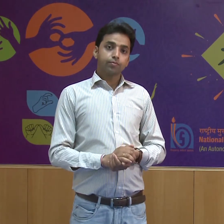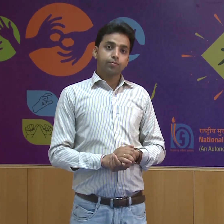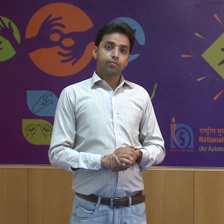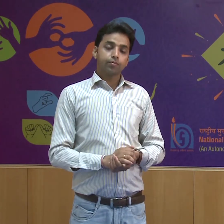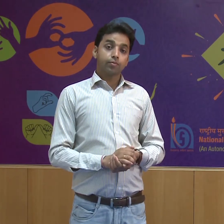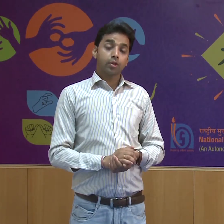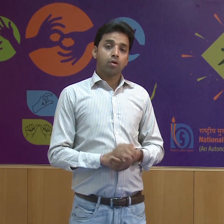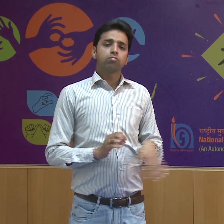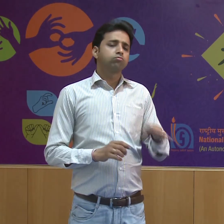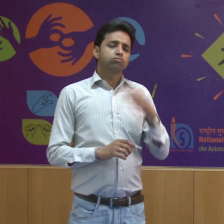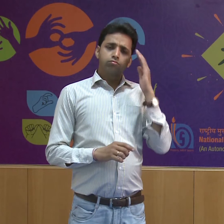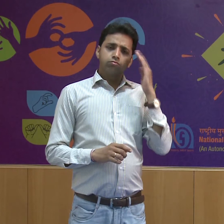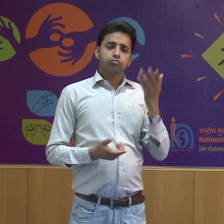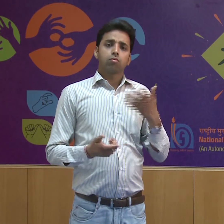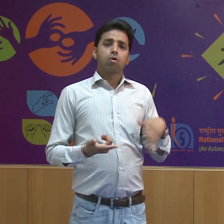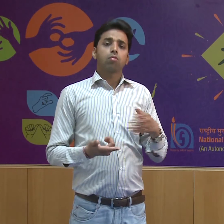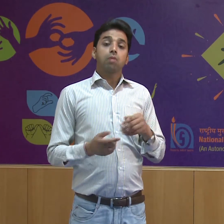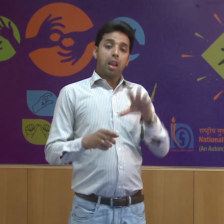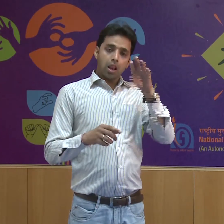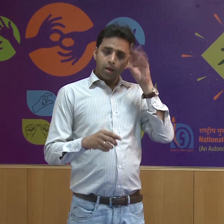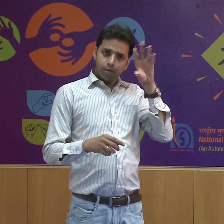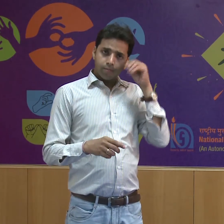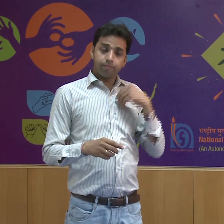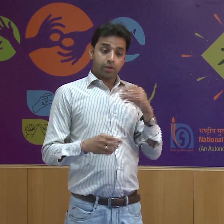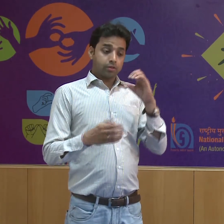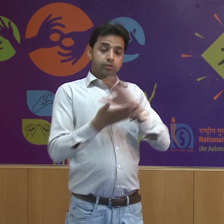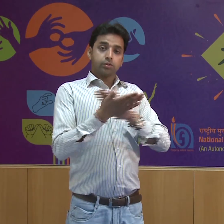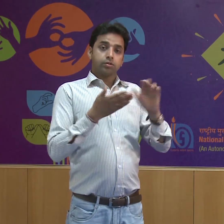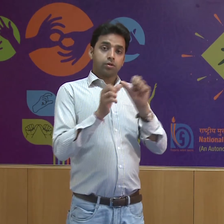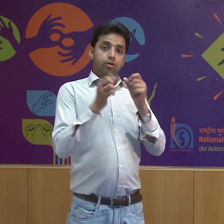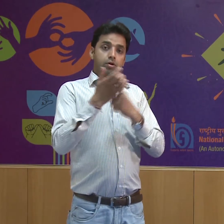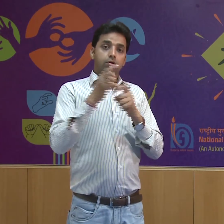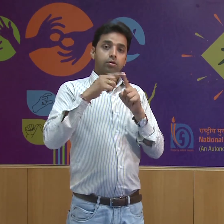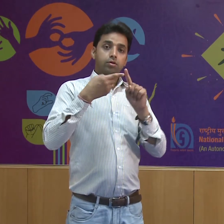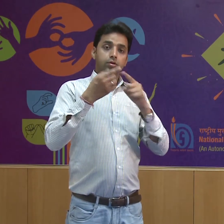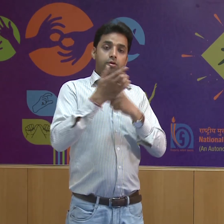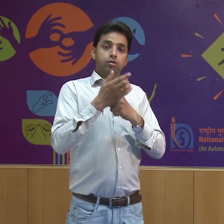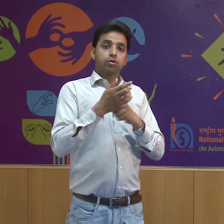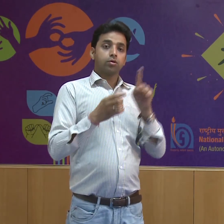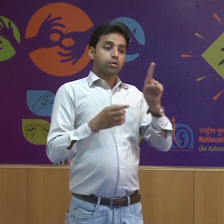We also learned about the Charter Act of 1813,